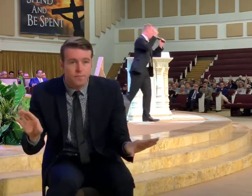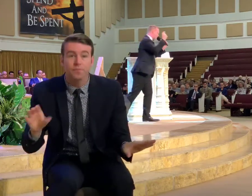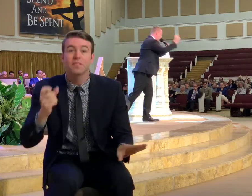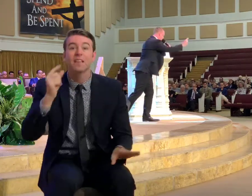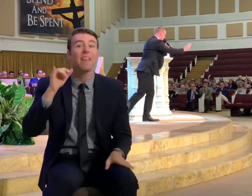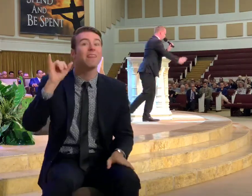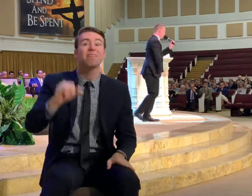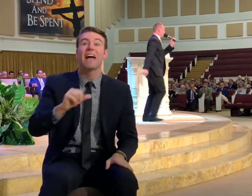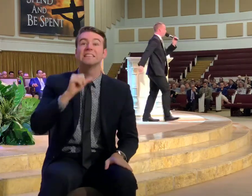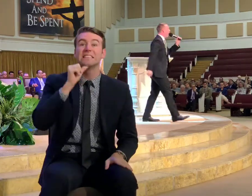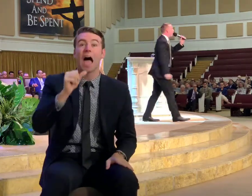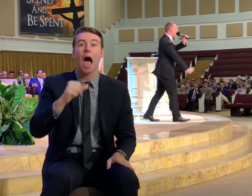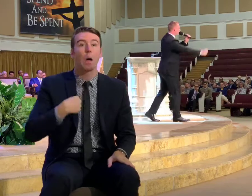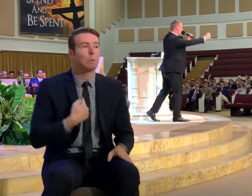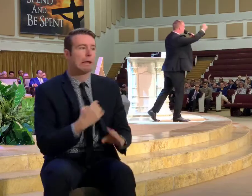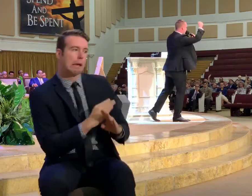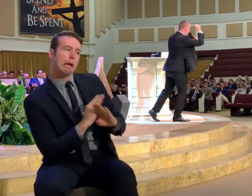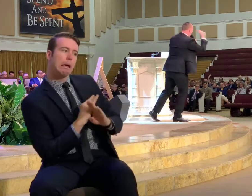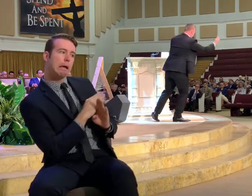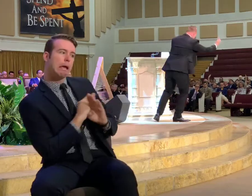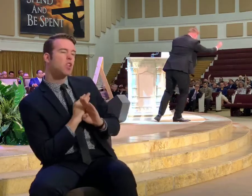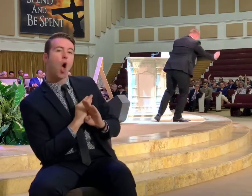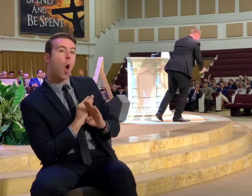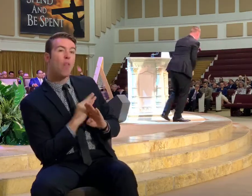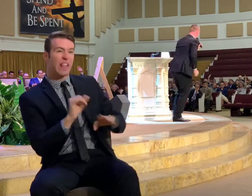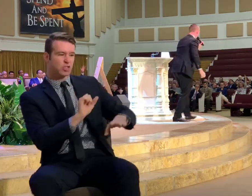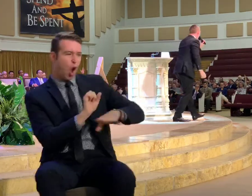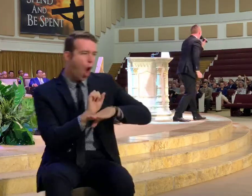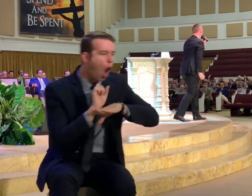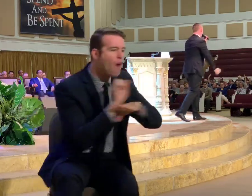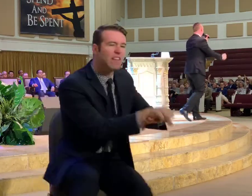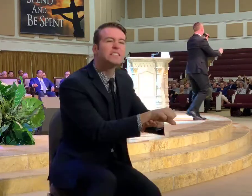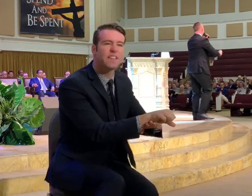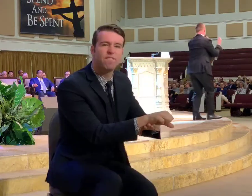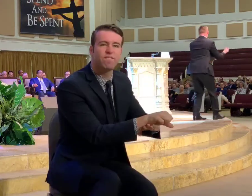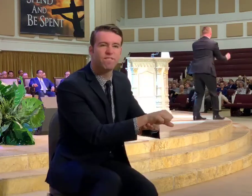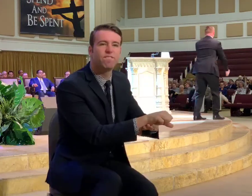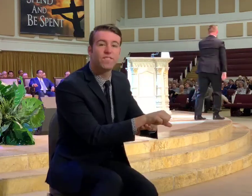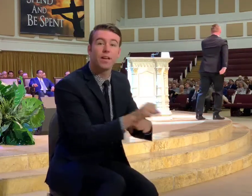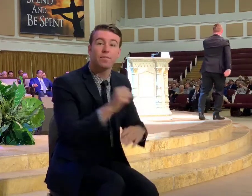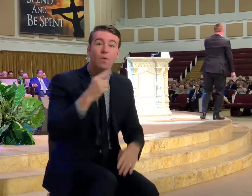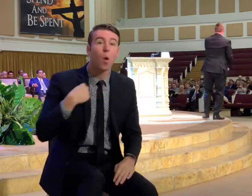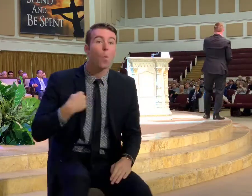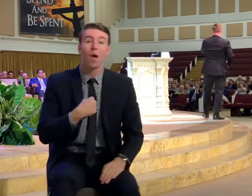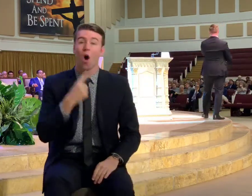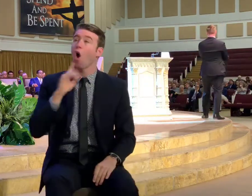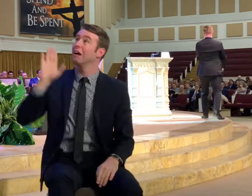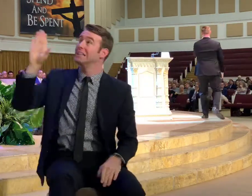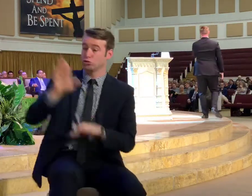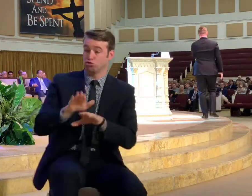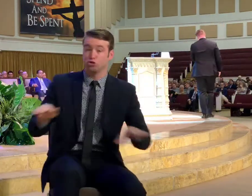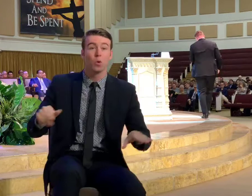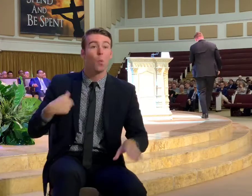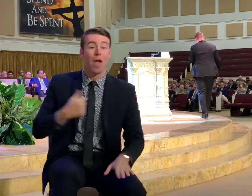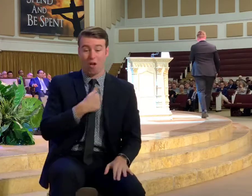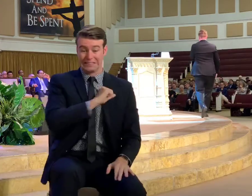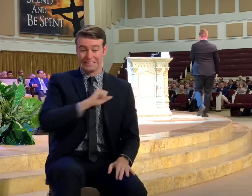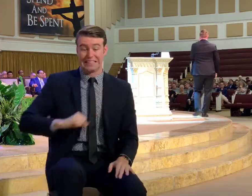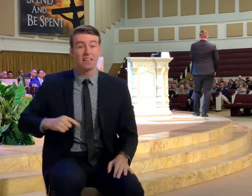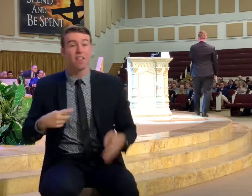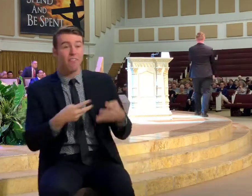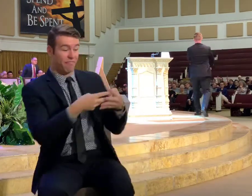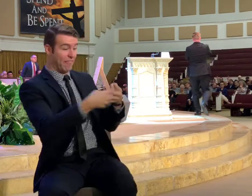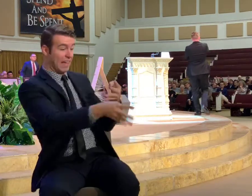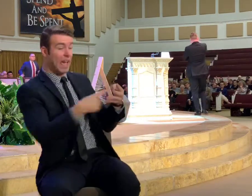a defensive scripture. That is an offensive scripture. That means the saints of God are walking right up to the